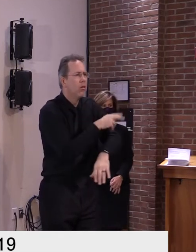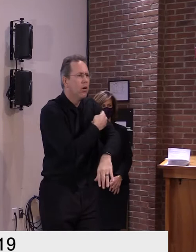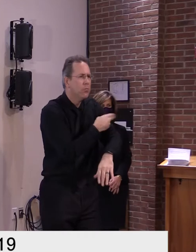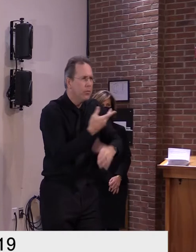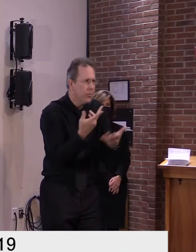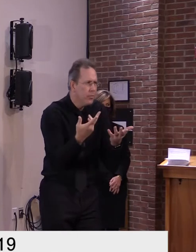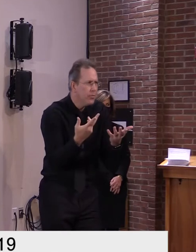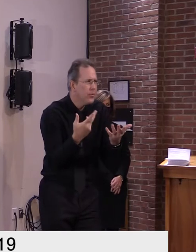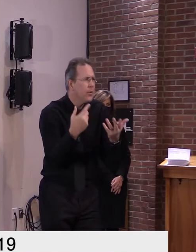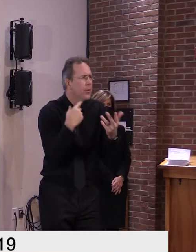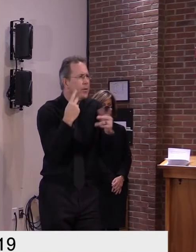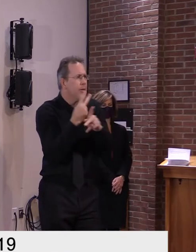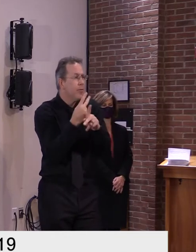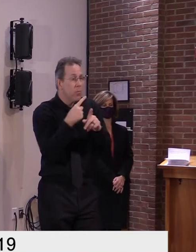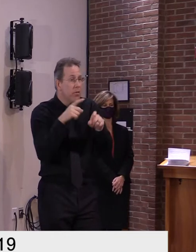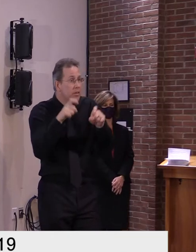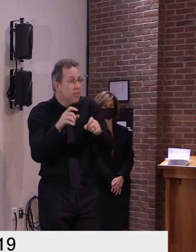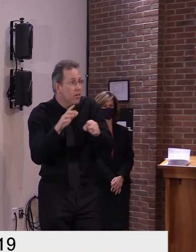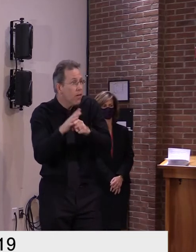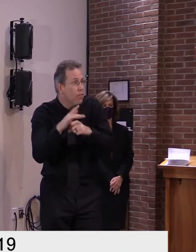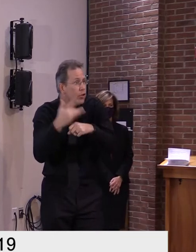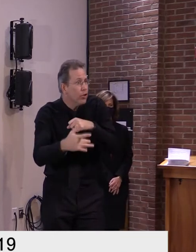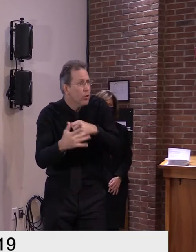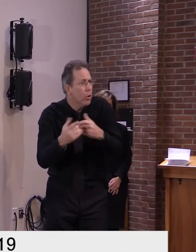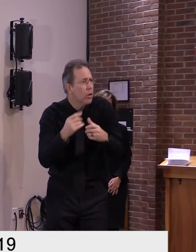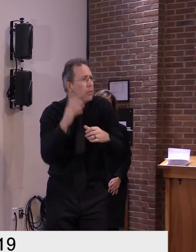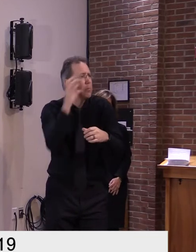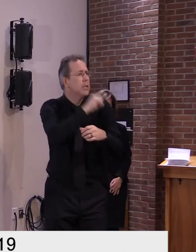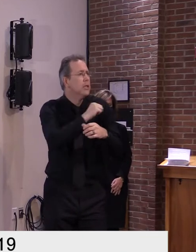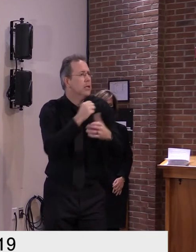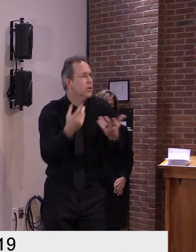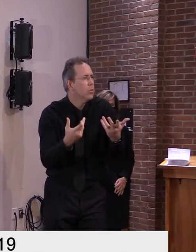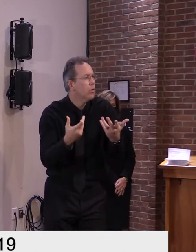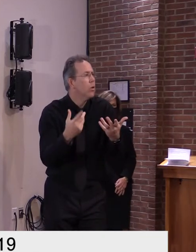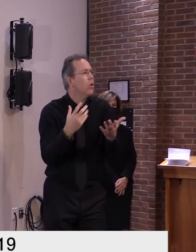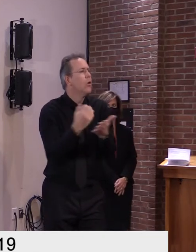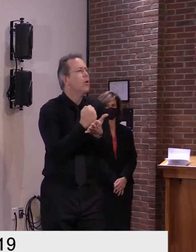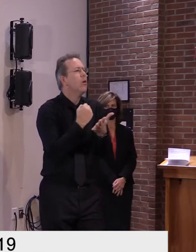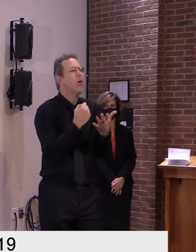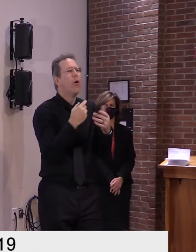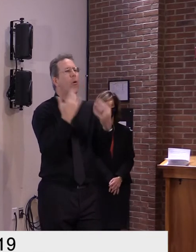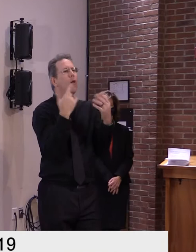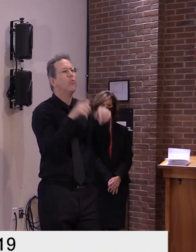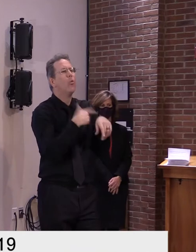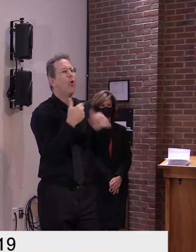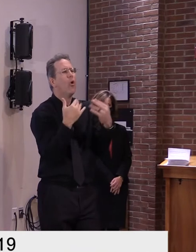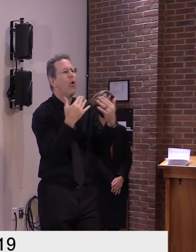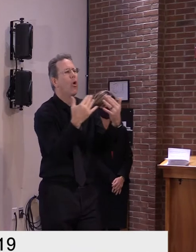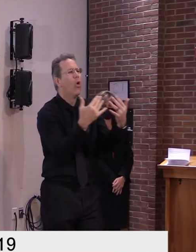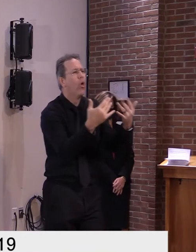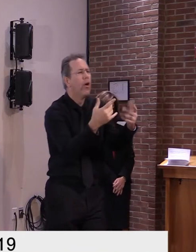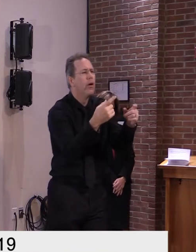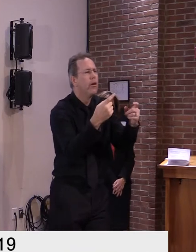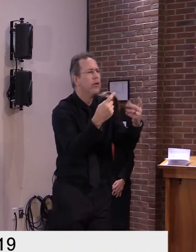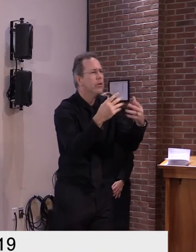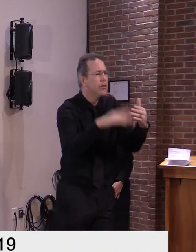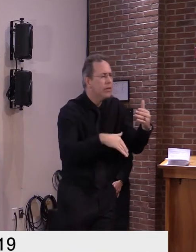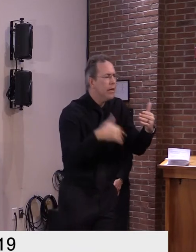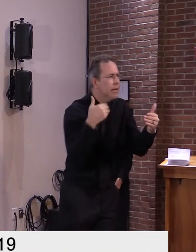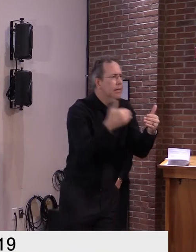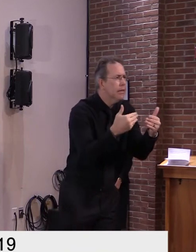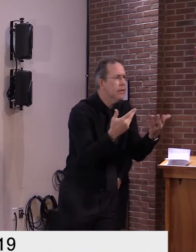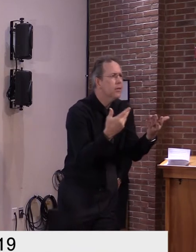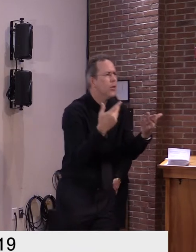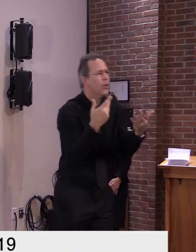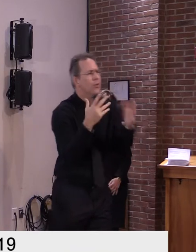be eligible, and not waiting too long till they get too sick. It's a complicated treatment